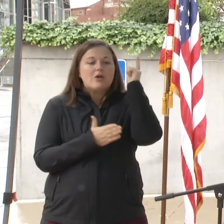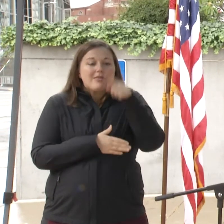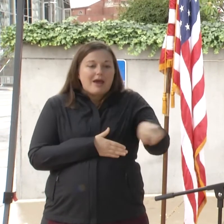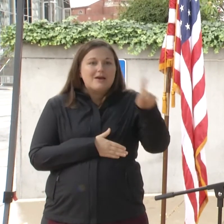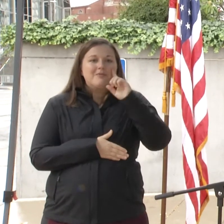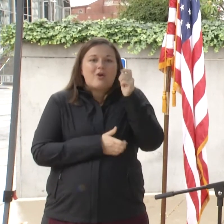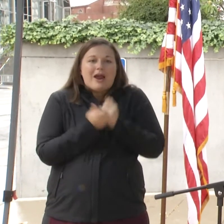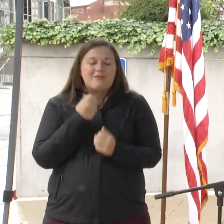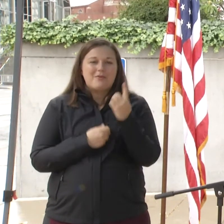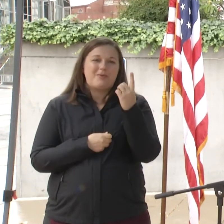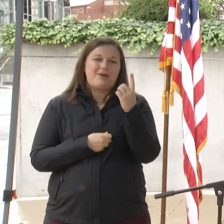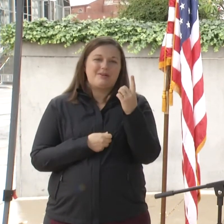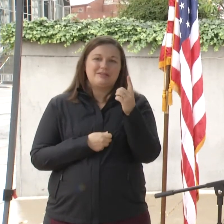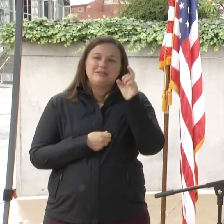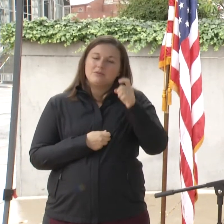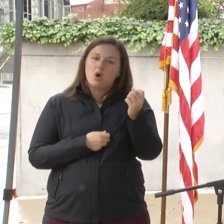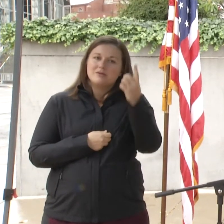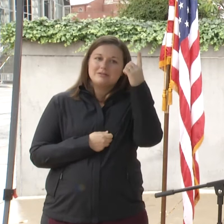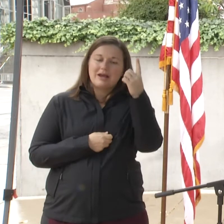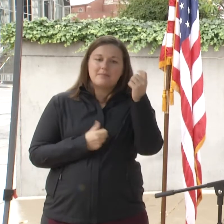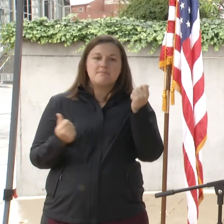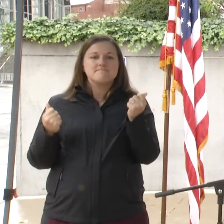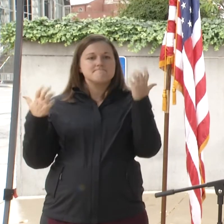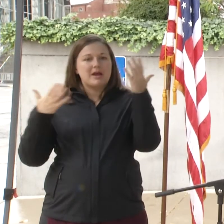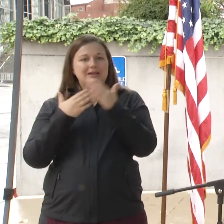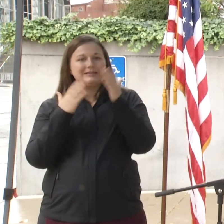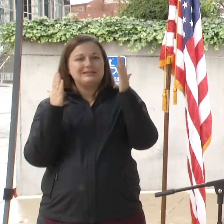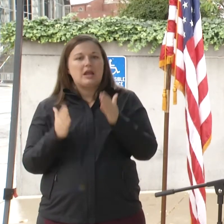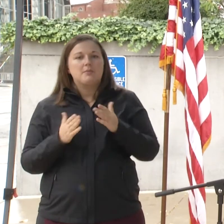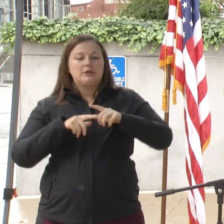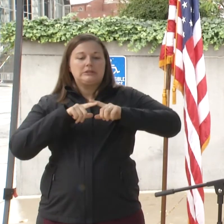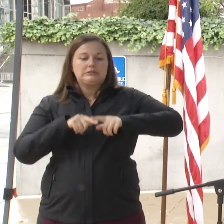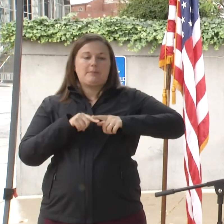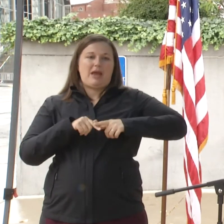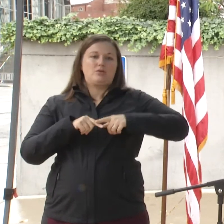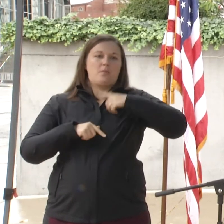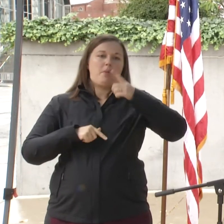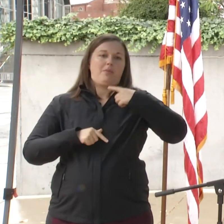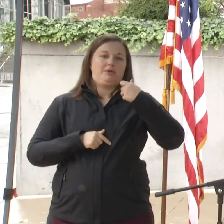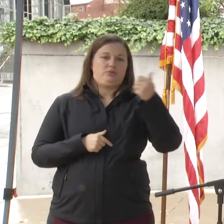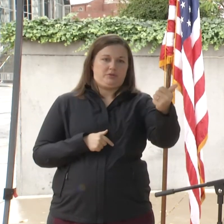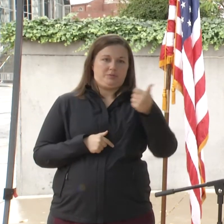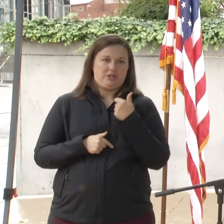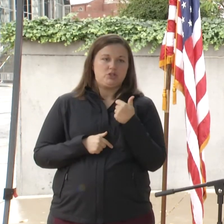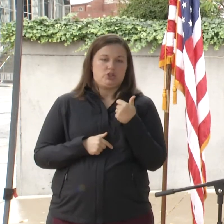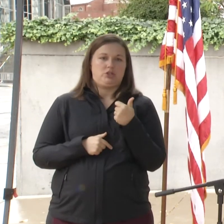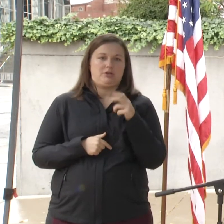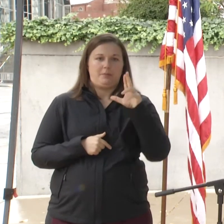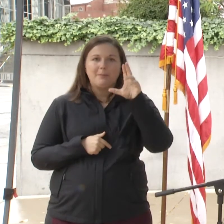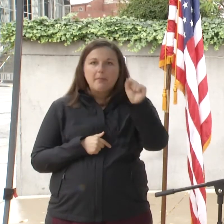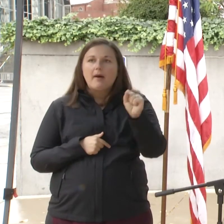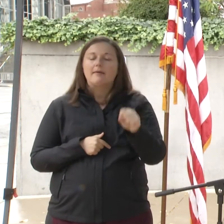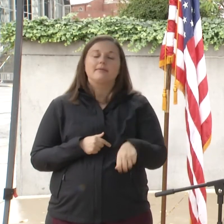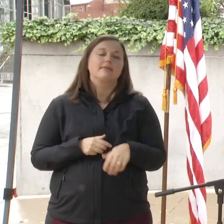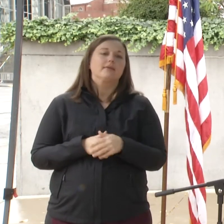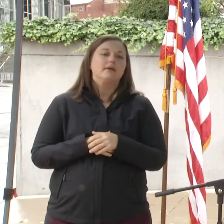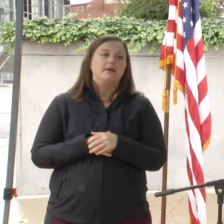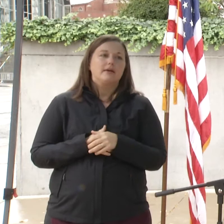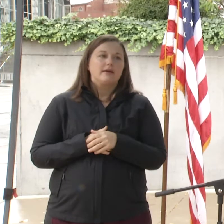It's about understanding that so many of our neighbors rely on public transit and that the streets and